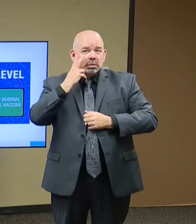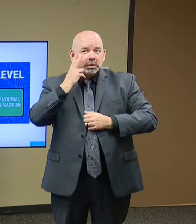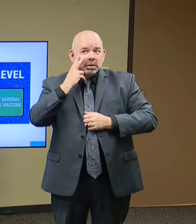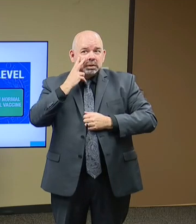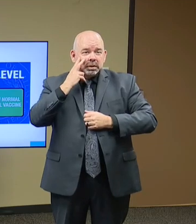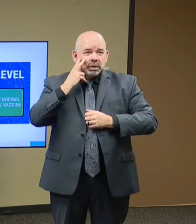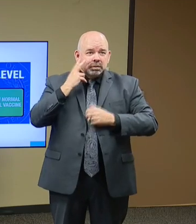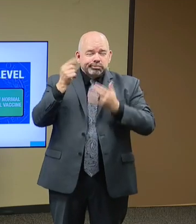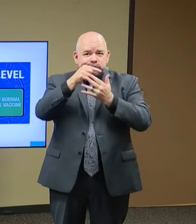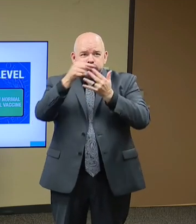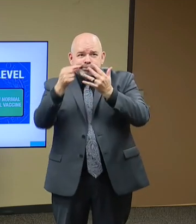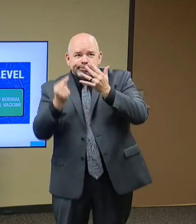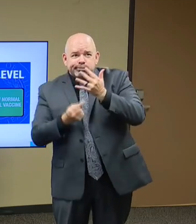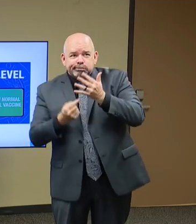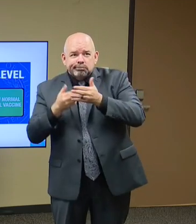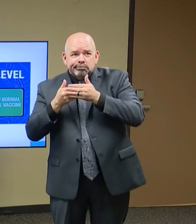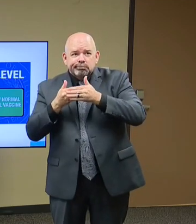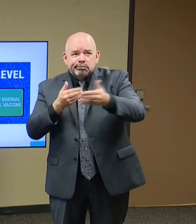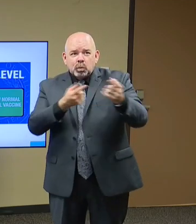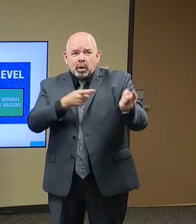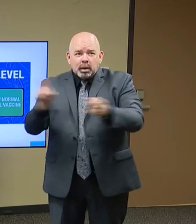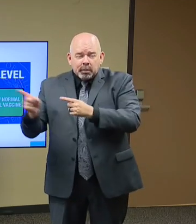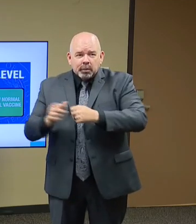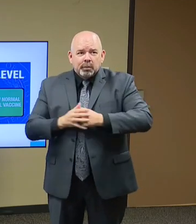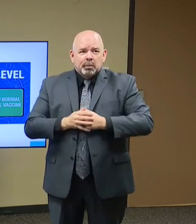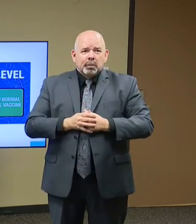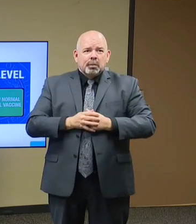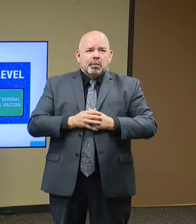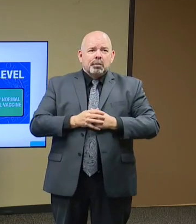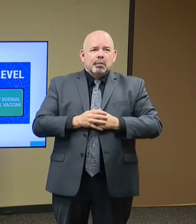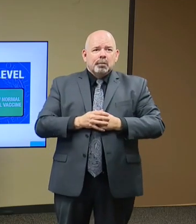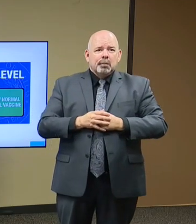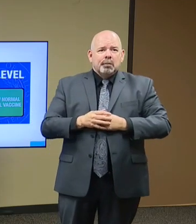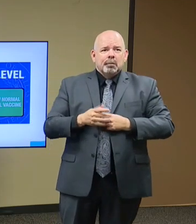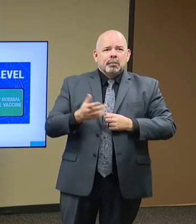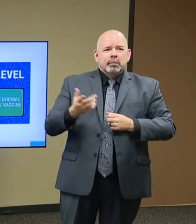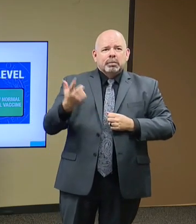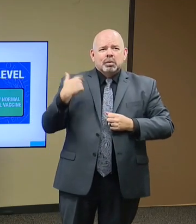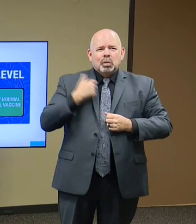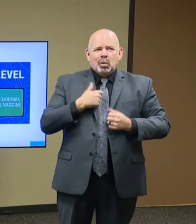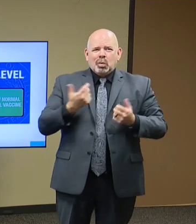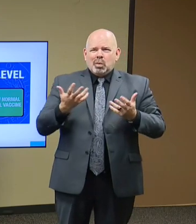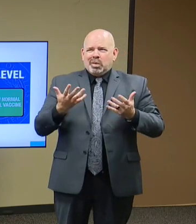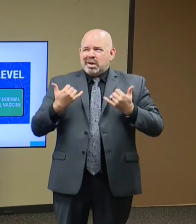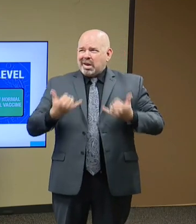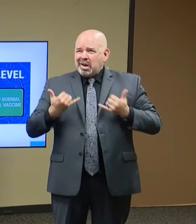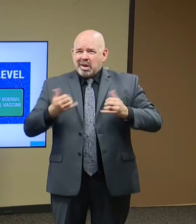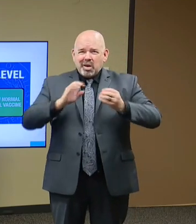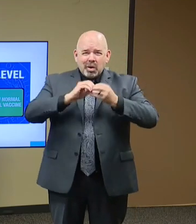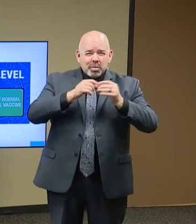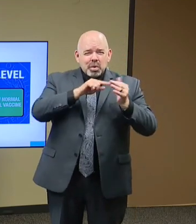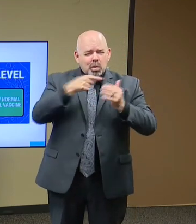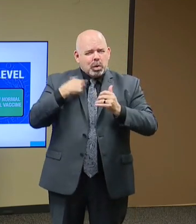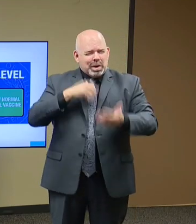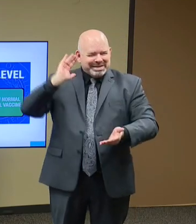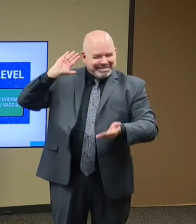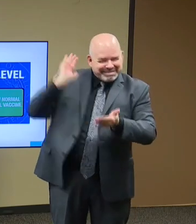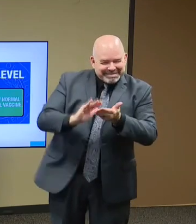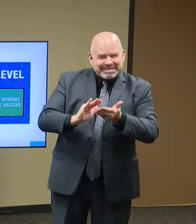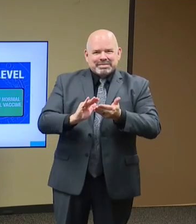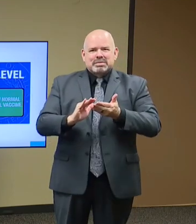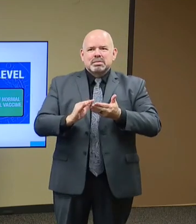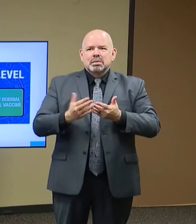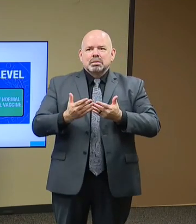into Thanksgiving in an even better place than we are now. And I'll say this: if we can